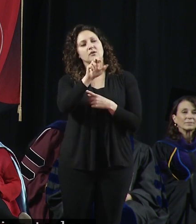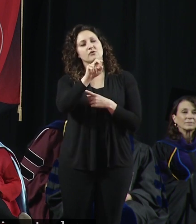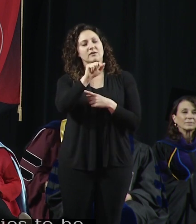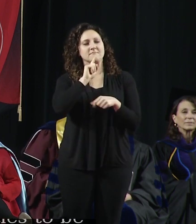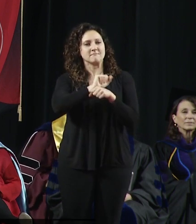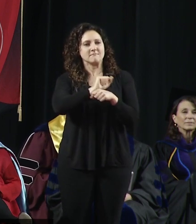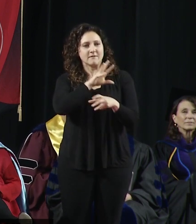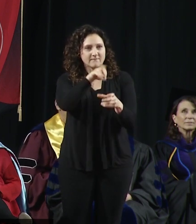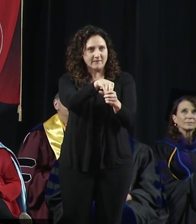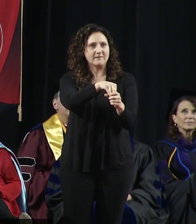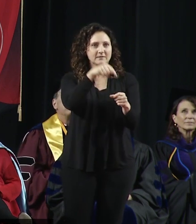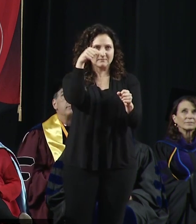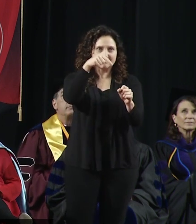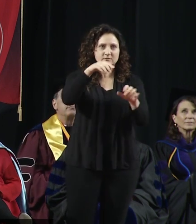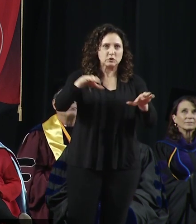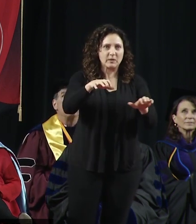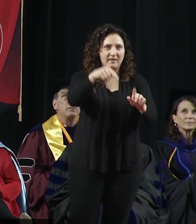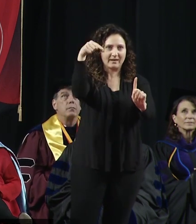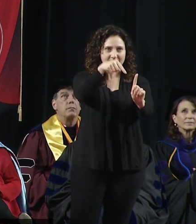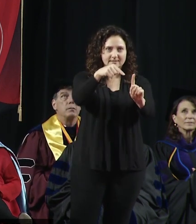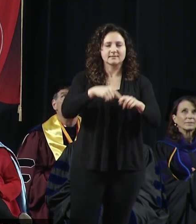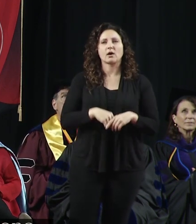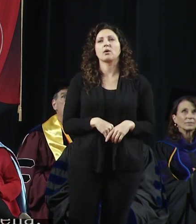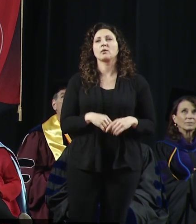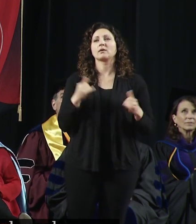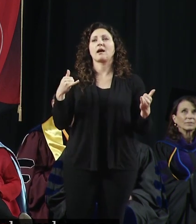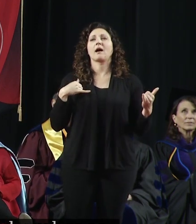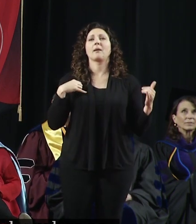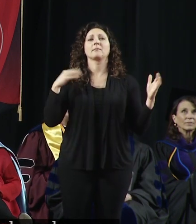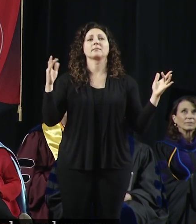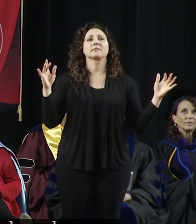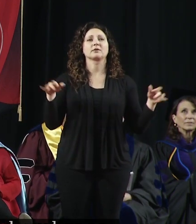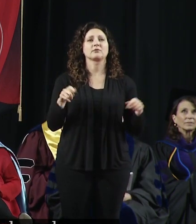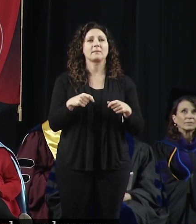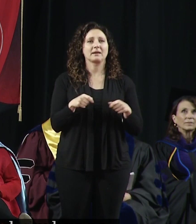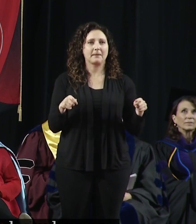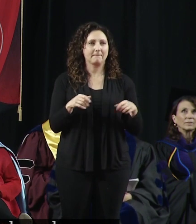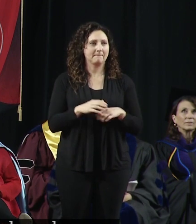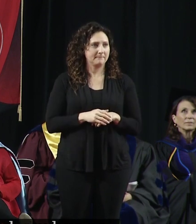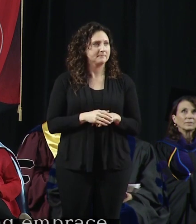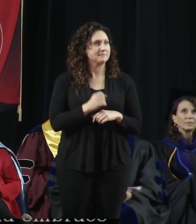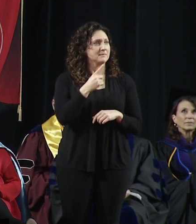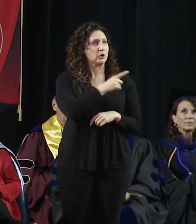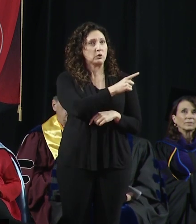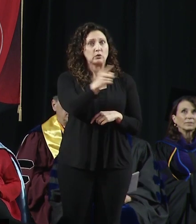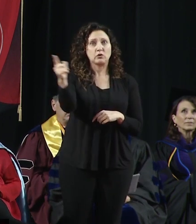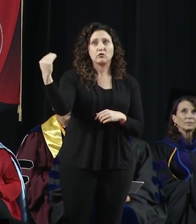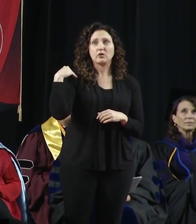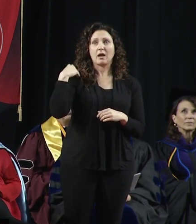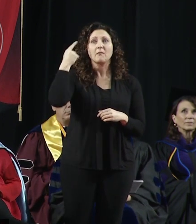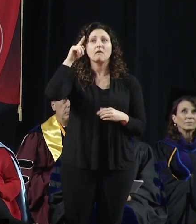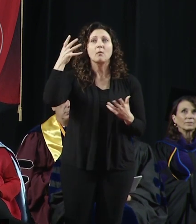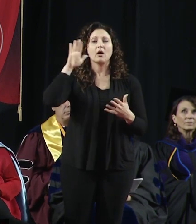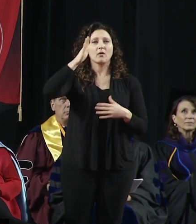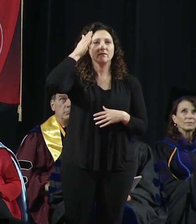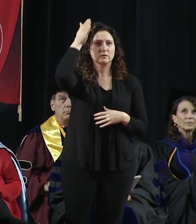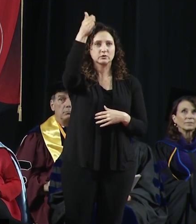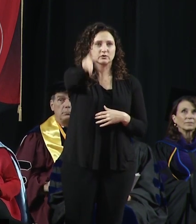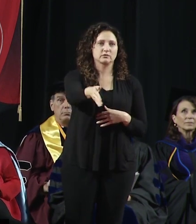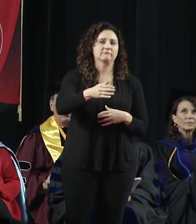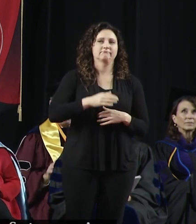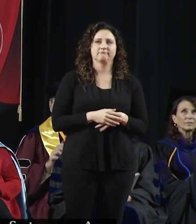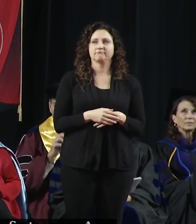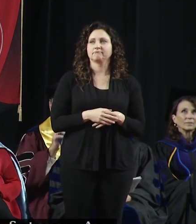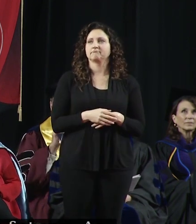In closing, realize and embrace the fact that you are accountable for your future. As